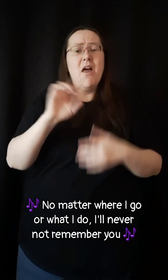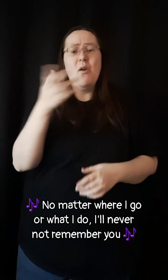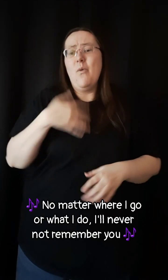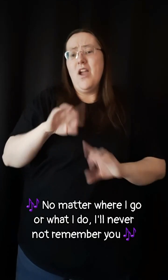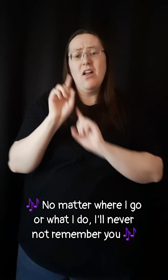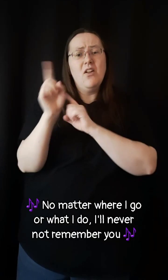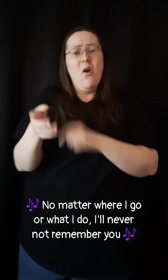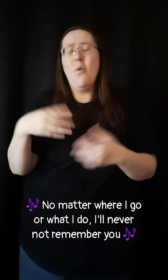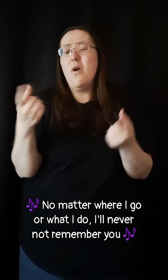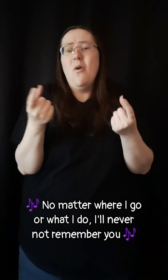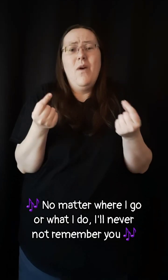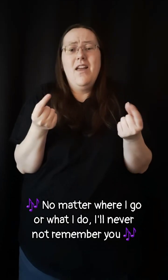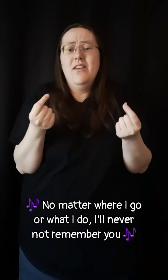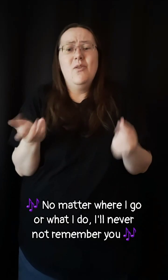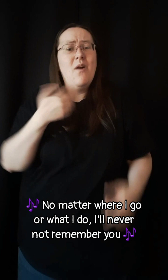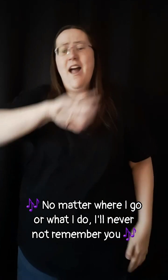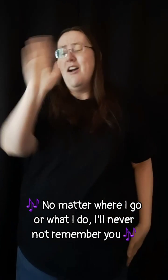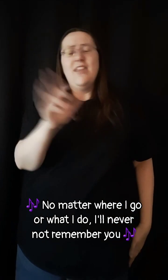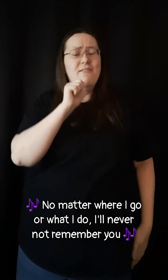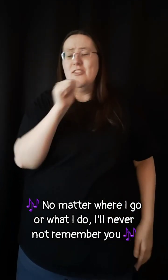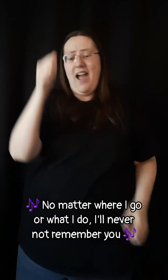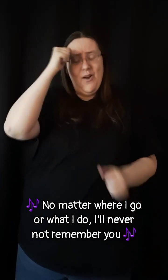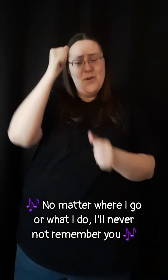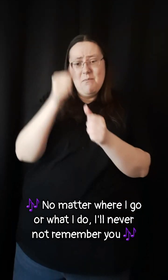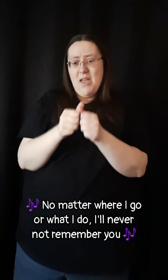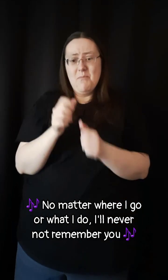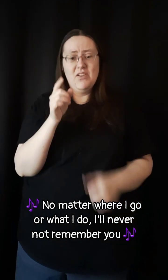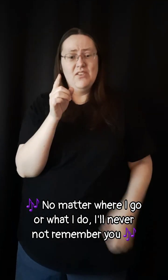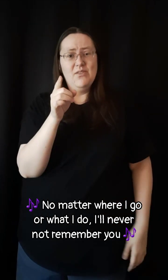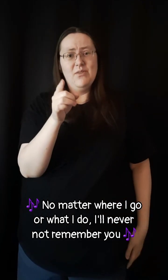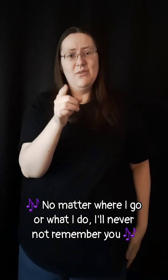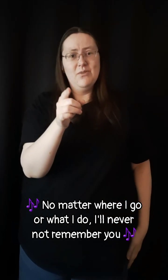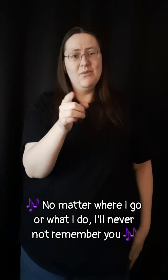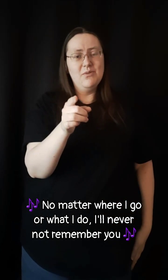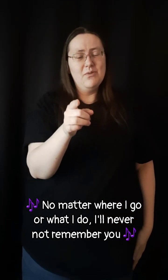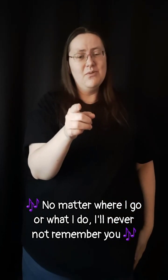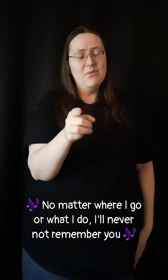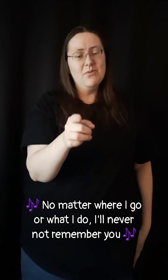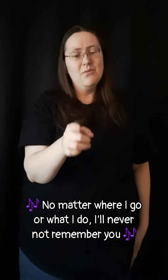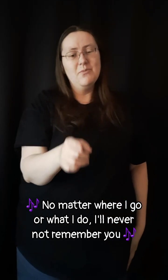No matter where I go or what I do, I'll never not remember you